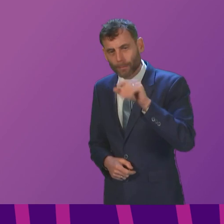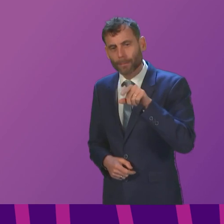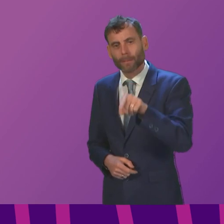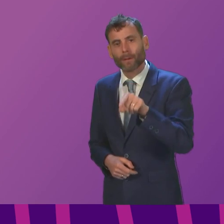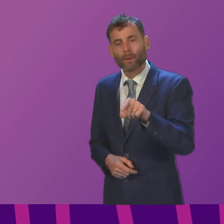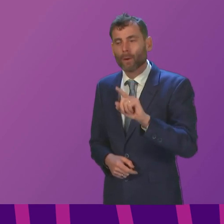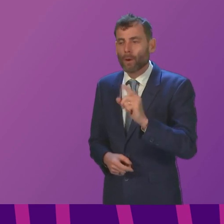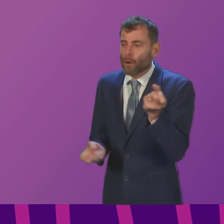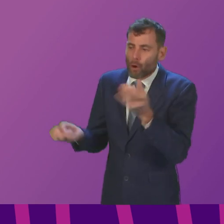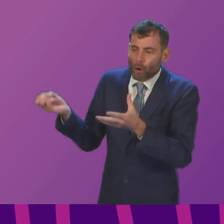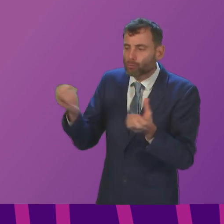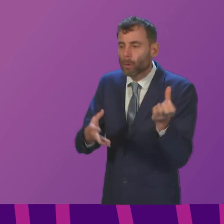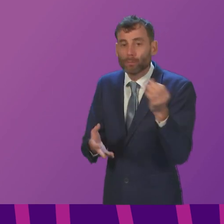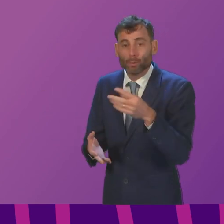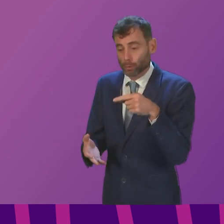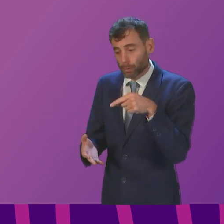of